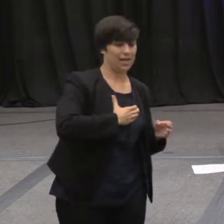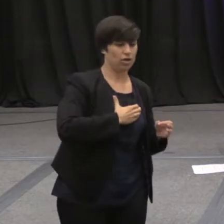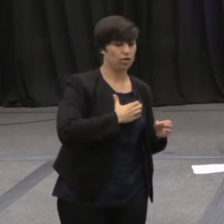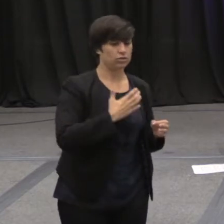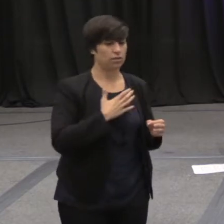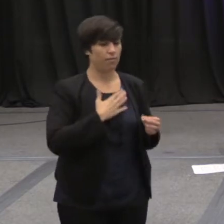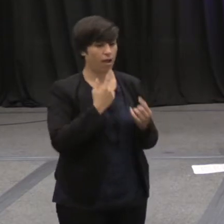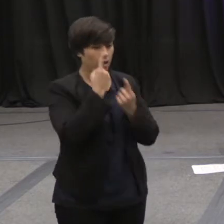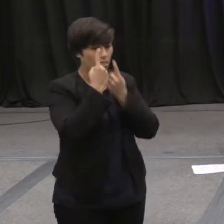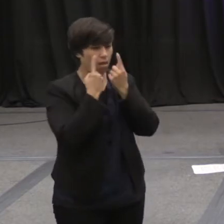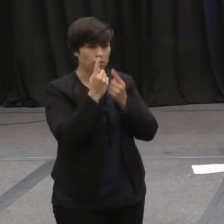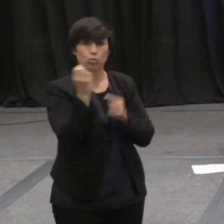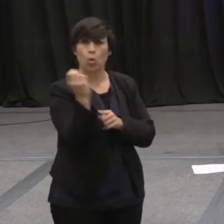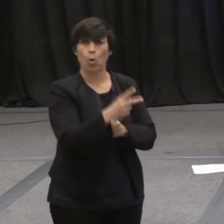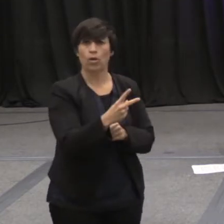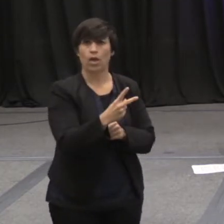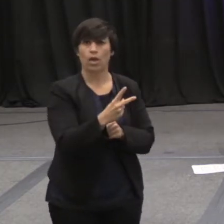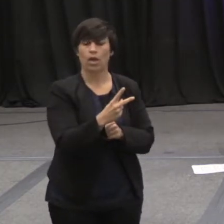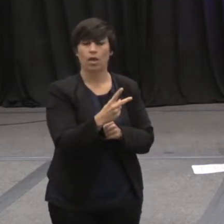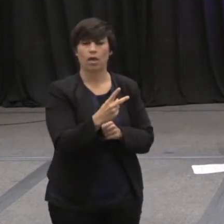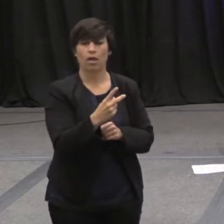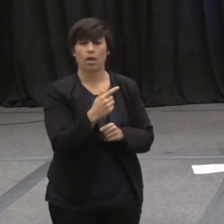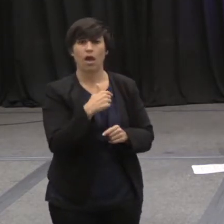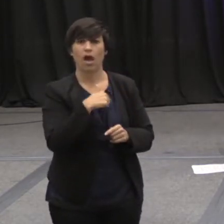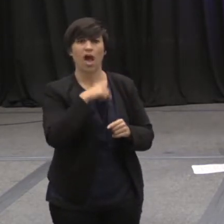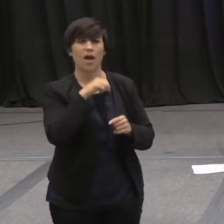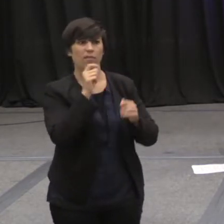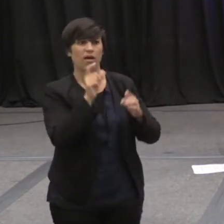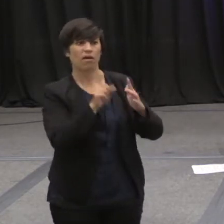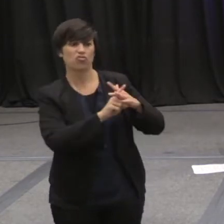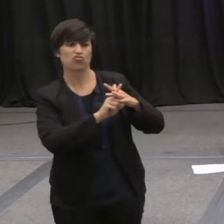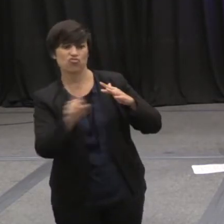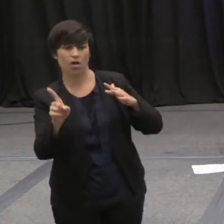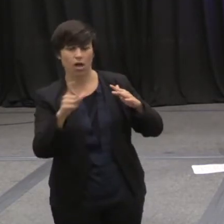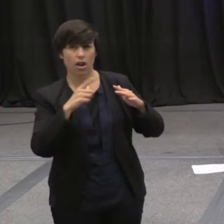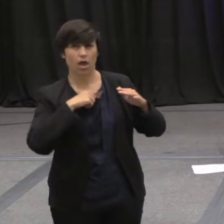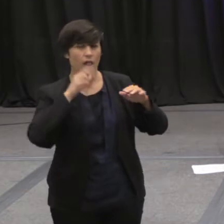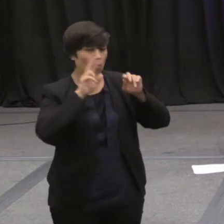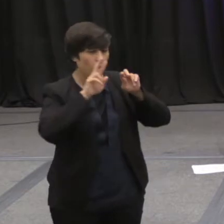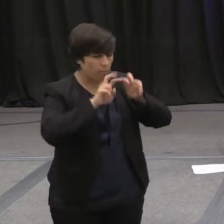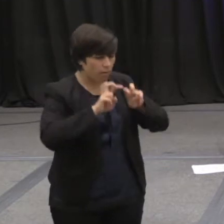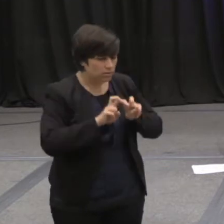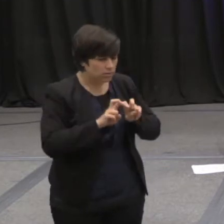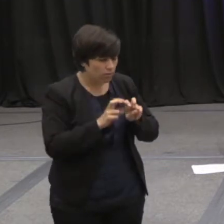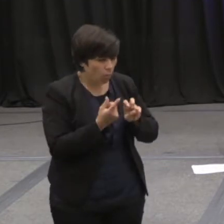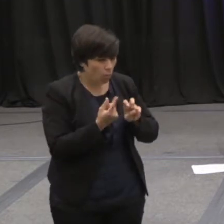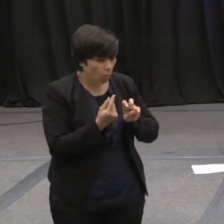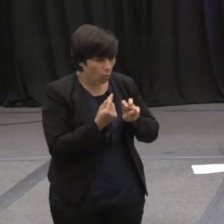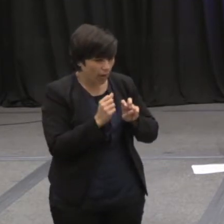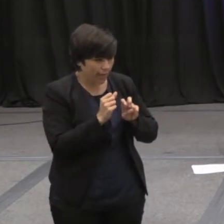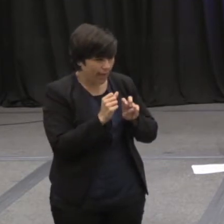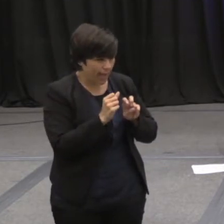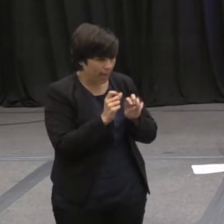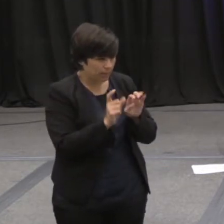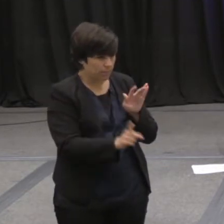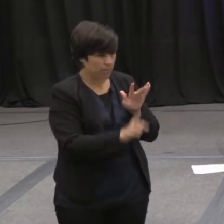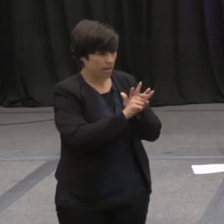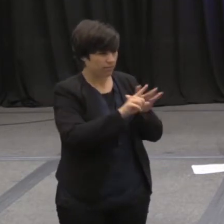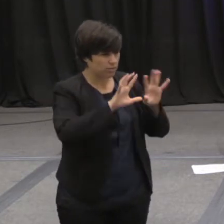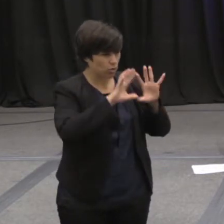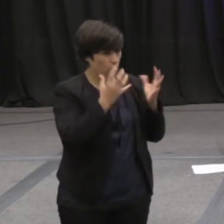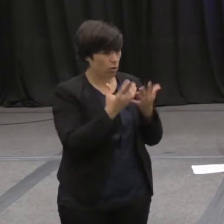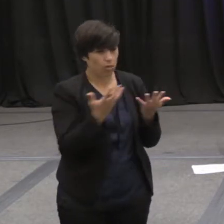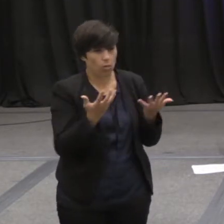okay. I'm not going to run from them. I'm going to parse out what can be manifested in the world and what can't.